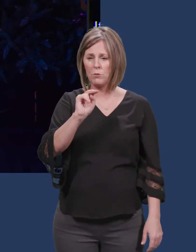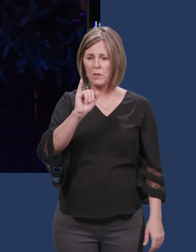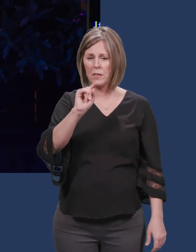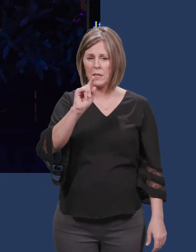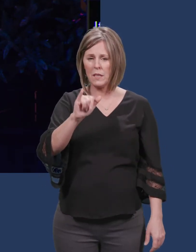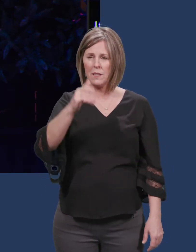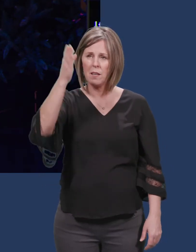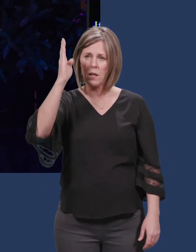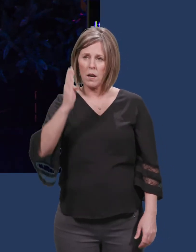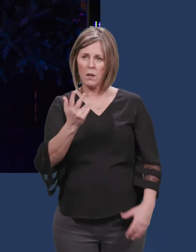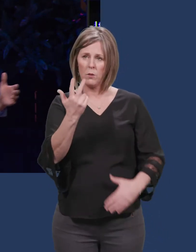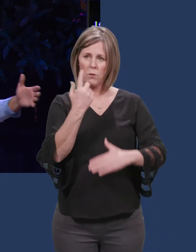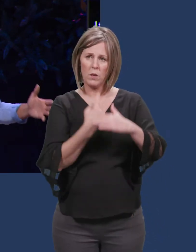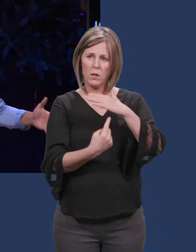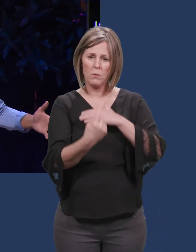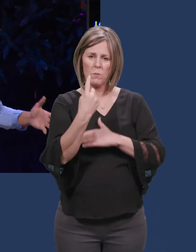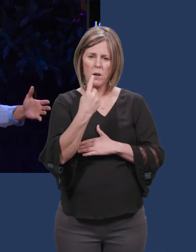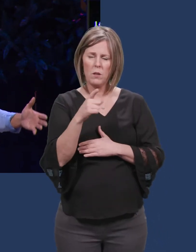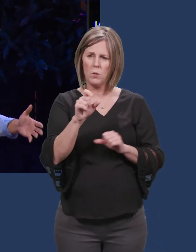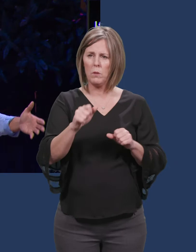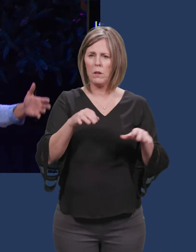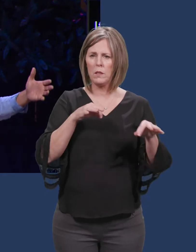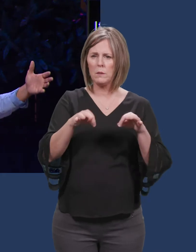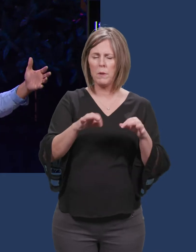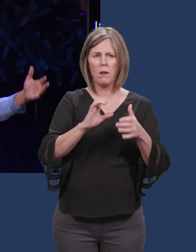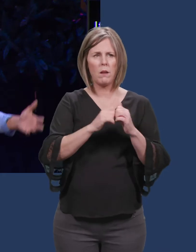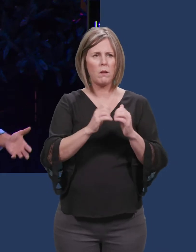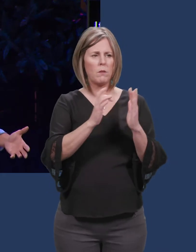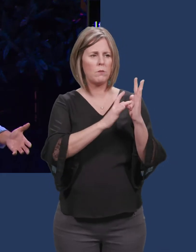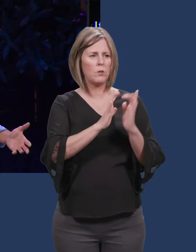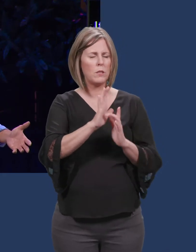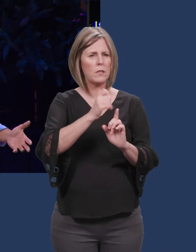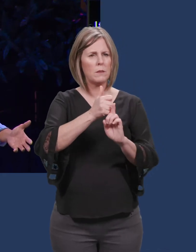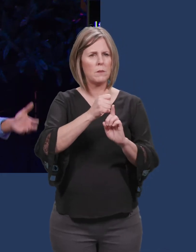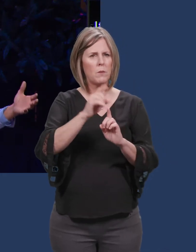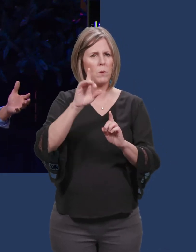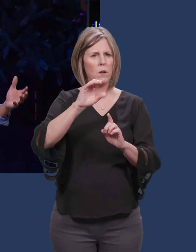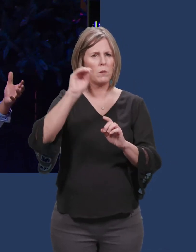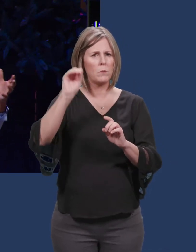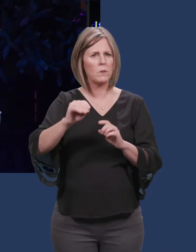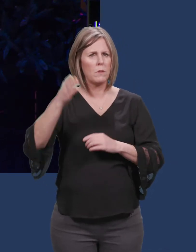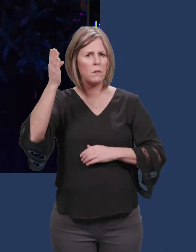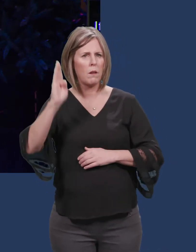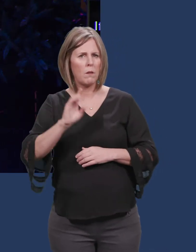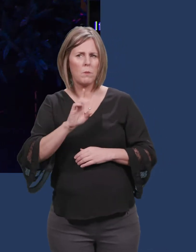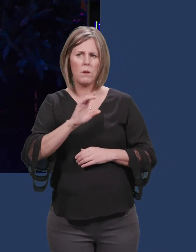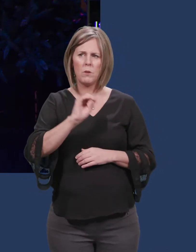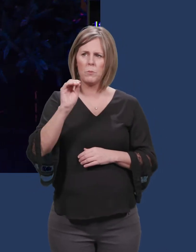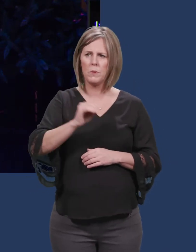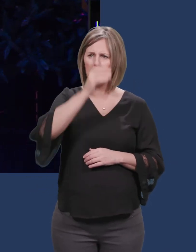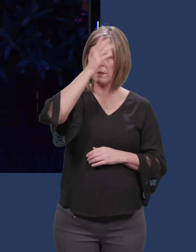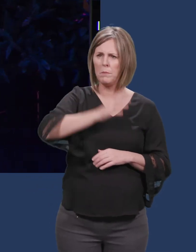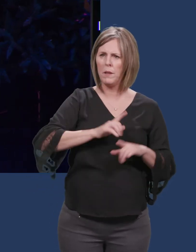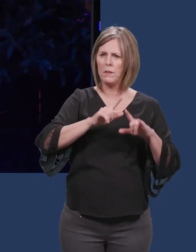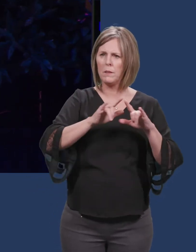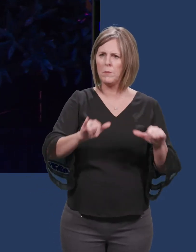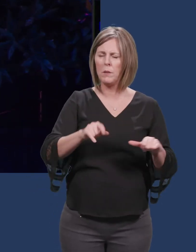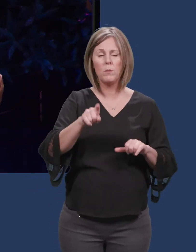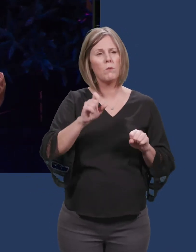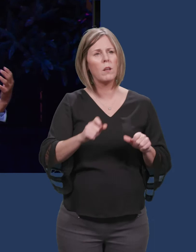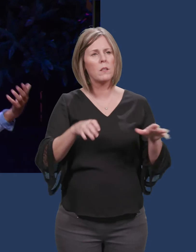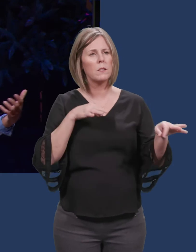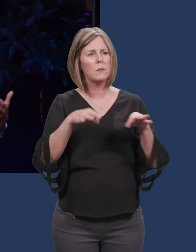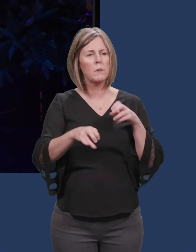Jesus is 100% God and 100% man. You could explain the problem of evil so that